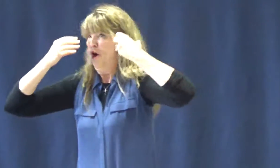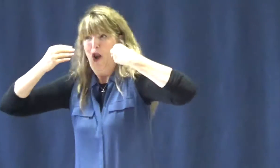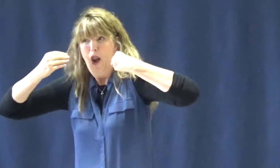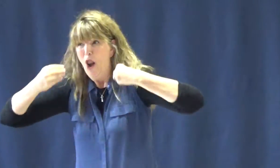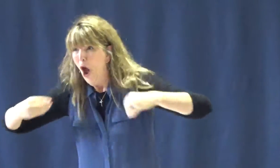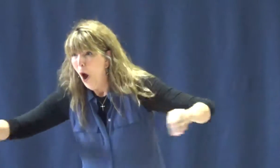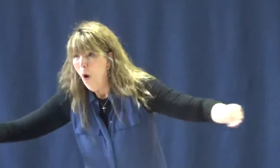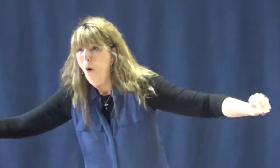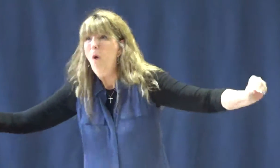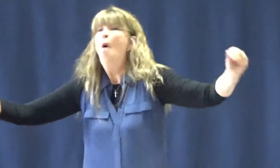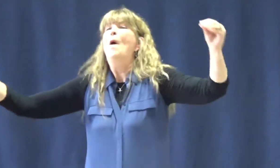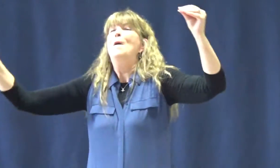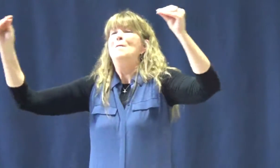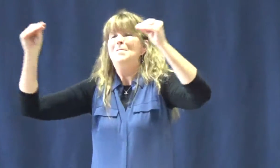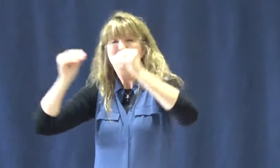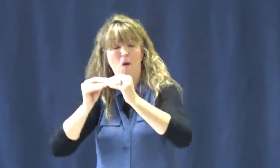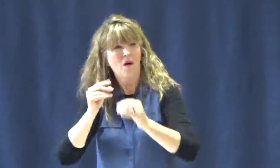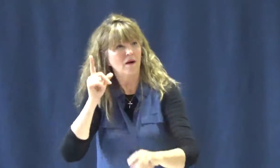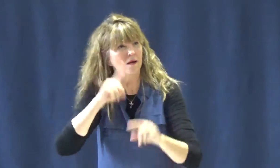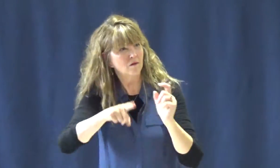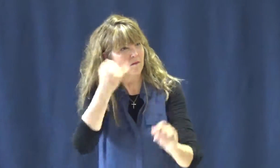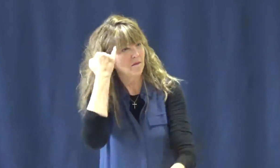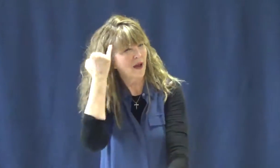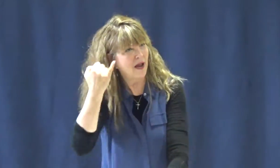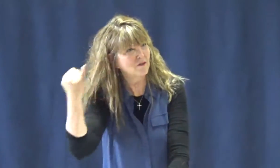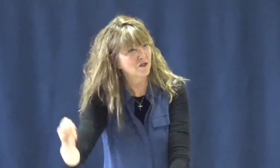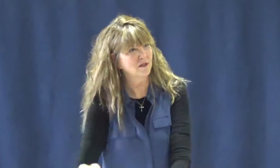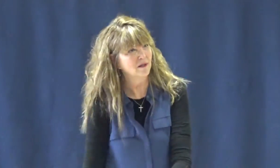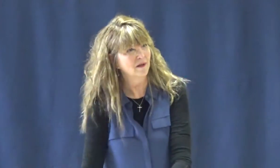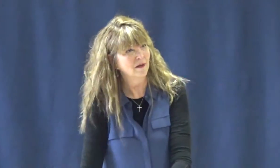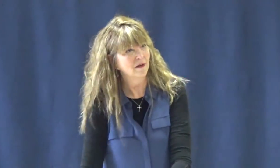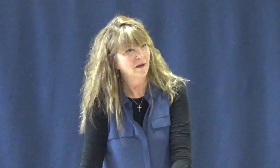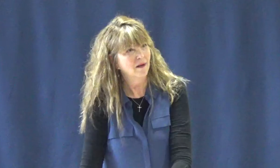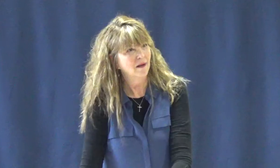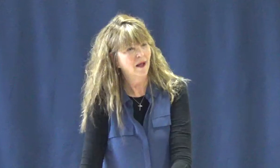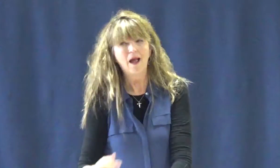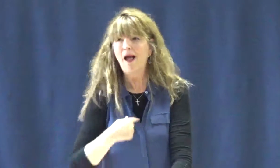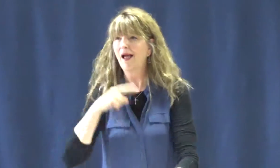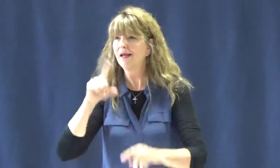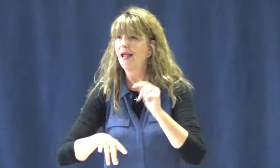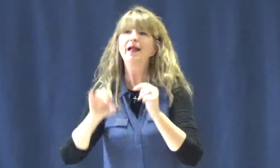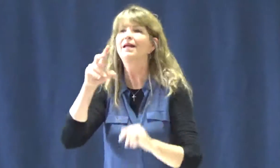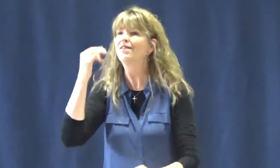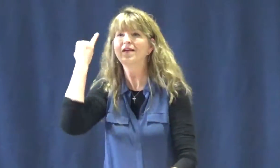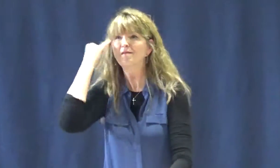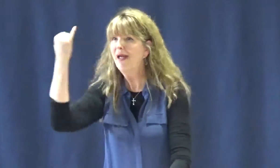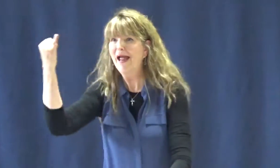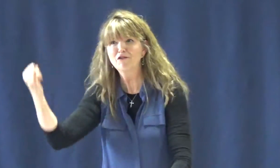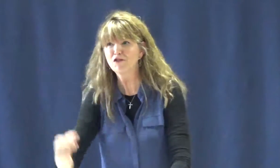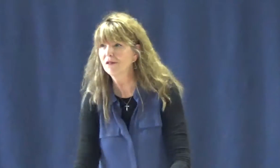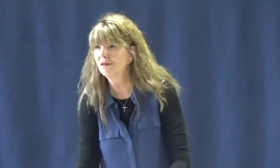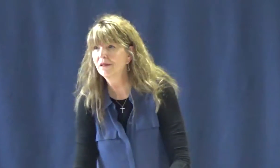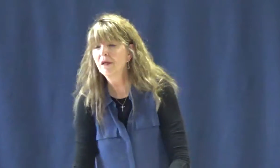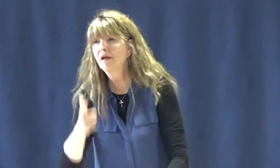marginalization. No more. No more. Can you imagine? I can't even